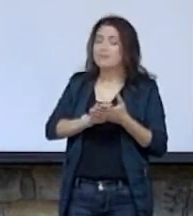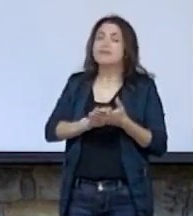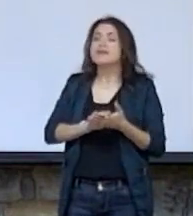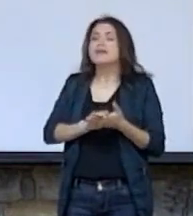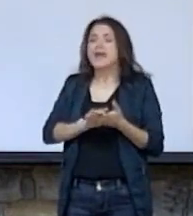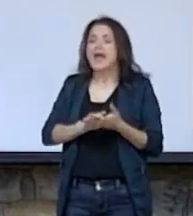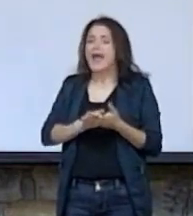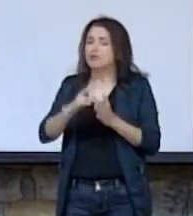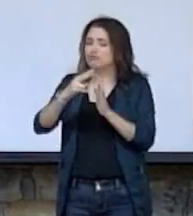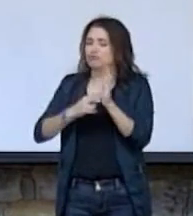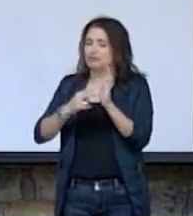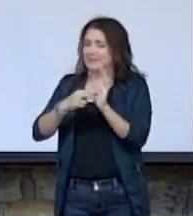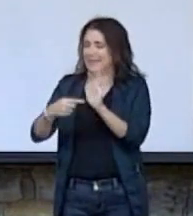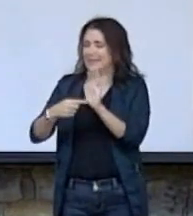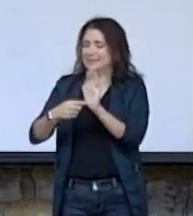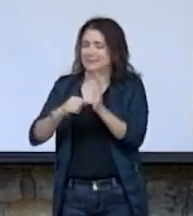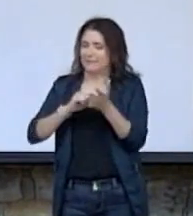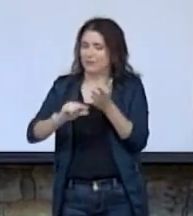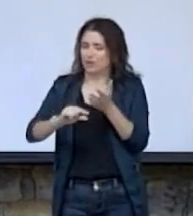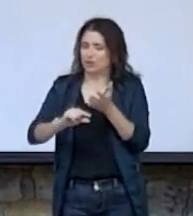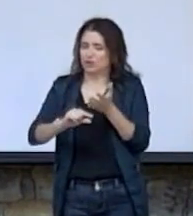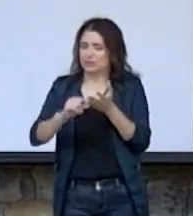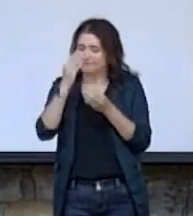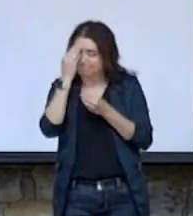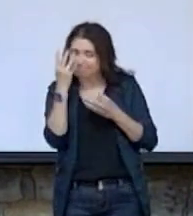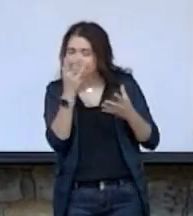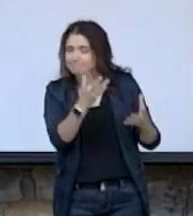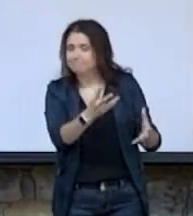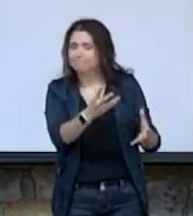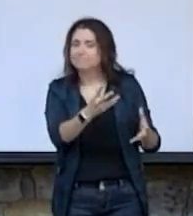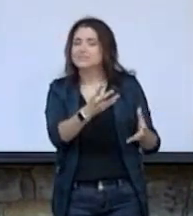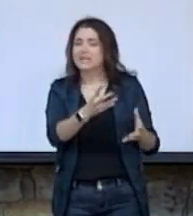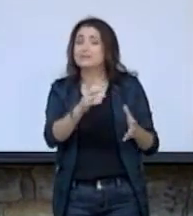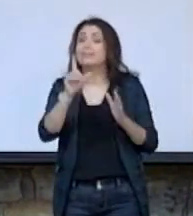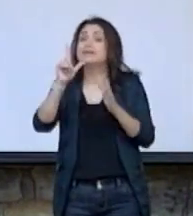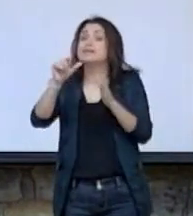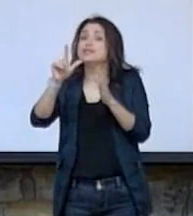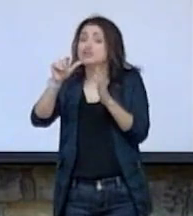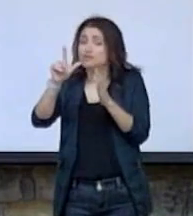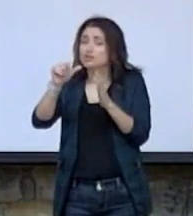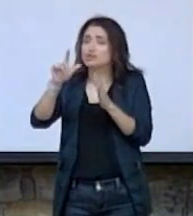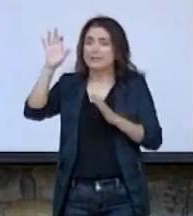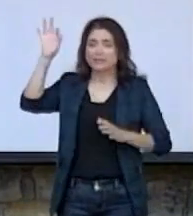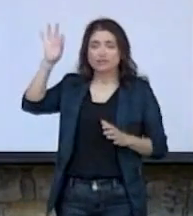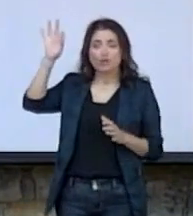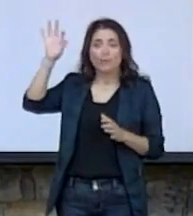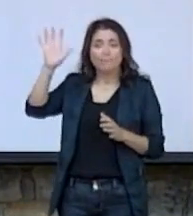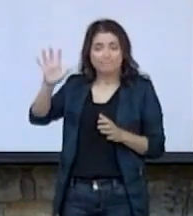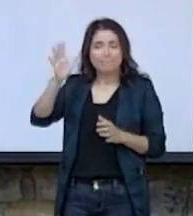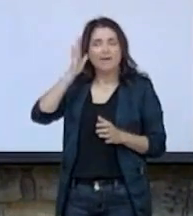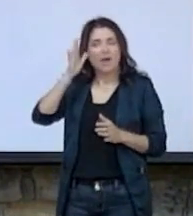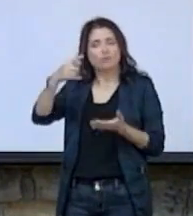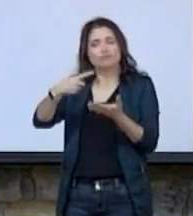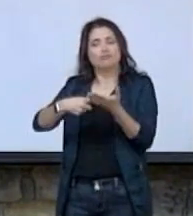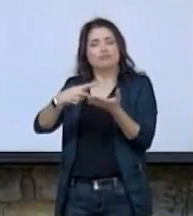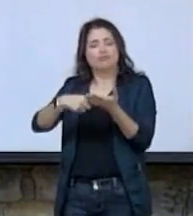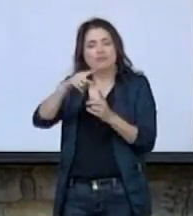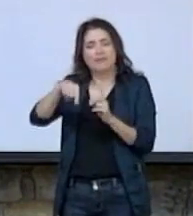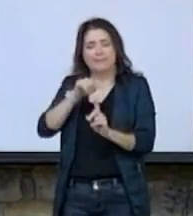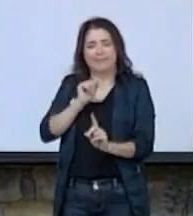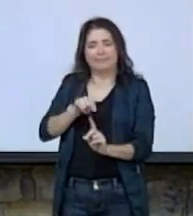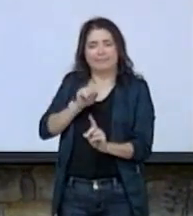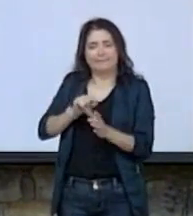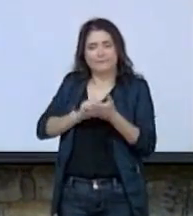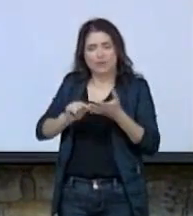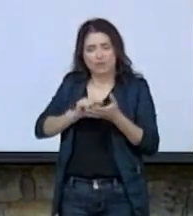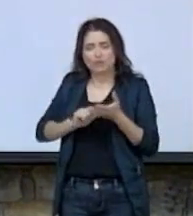you to read this verse to her. And I want you to tell her that a little later on in the sermon that I'm going to talk about this verse, and that I